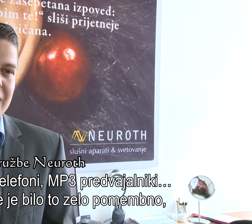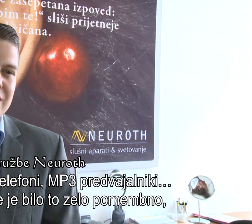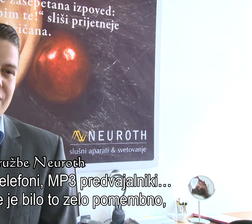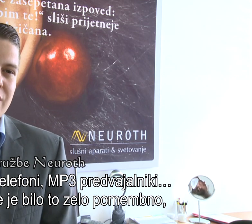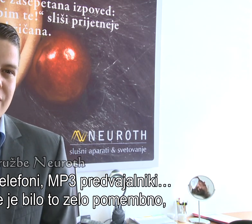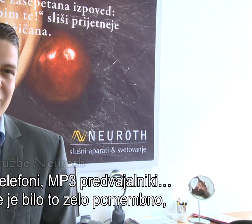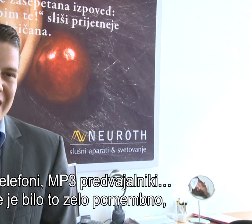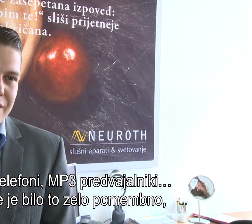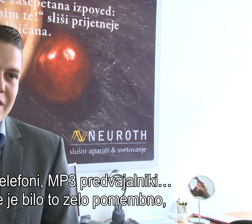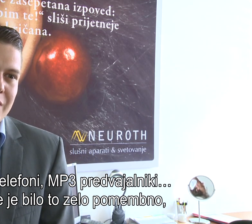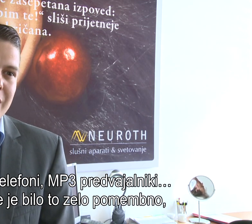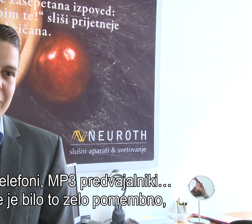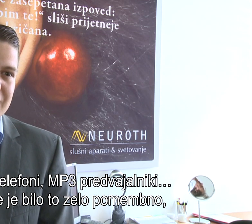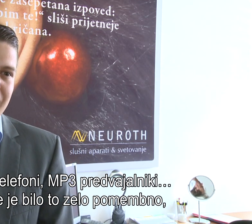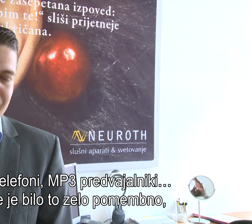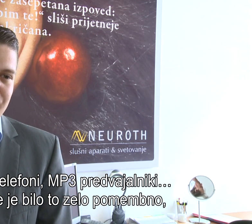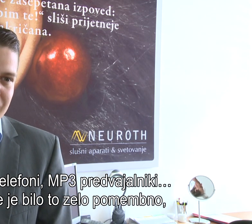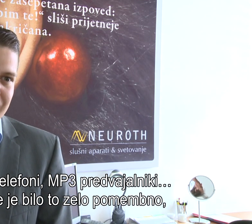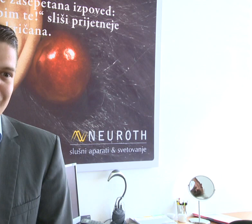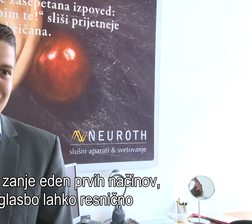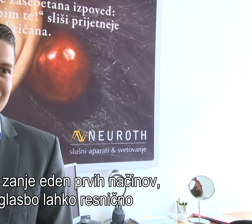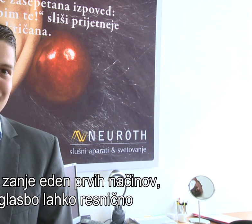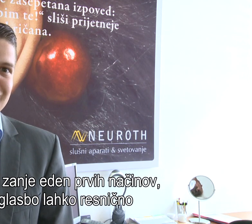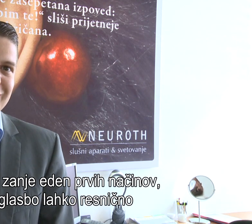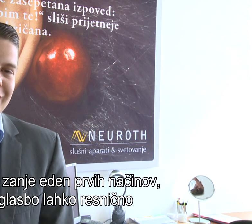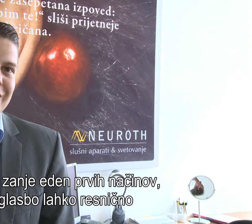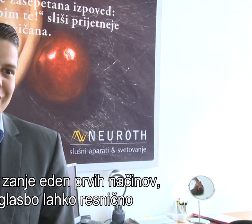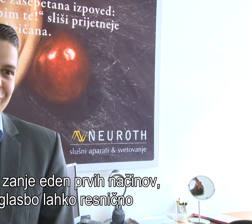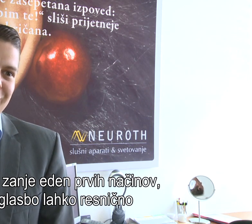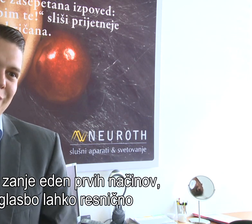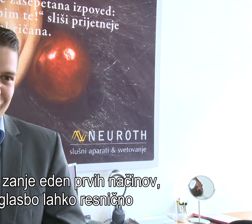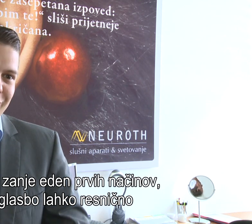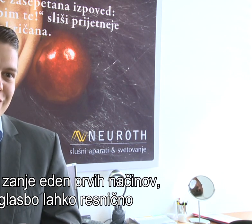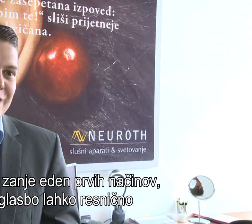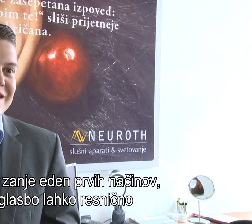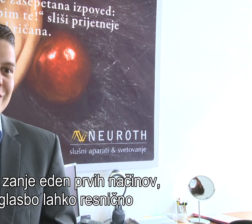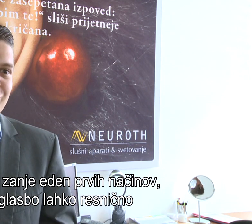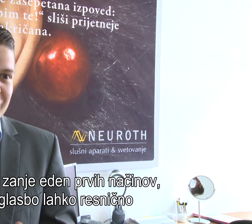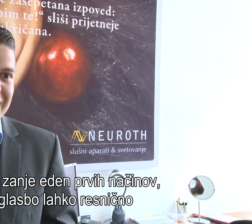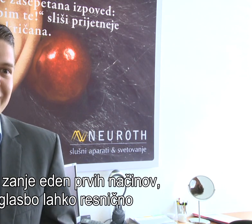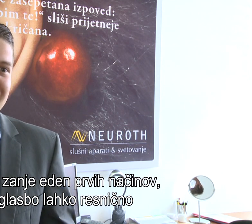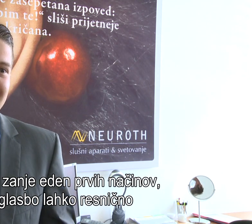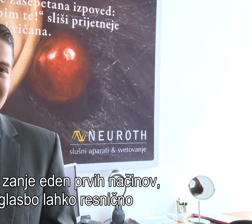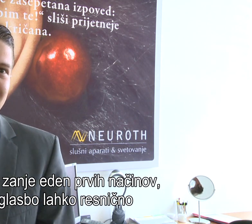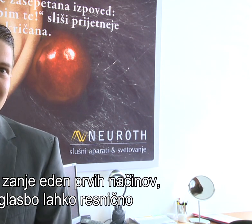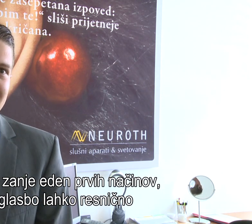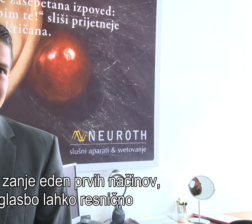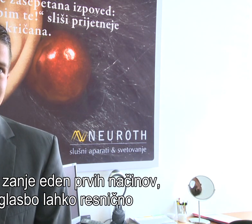player. So for hard of hearing people, it's very important for them because it was the one of the first ways to really